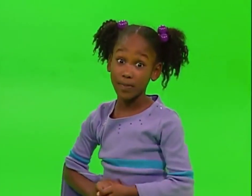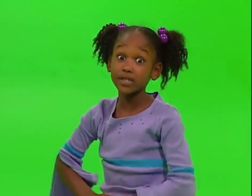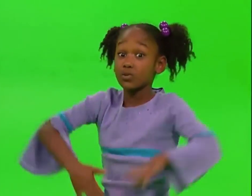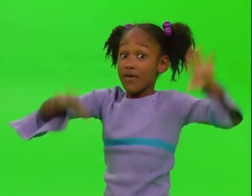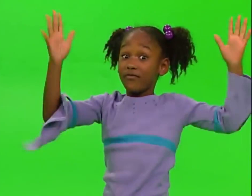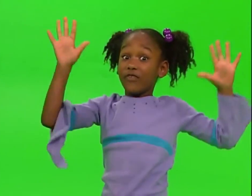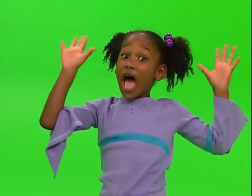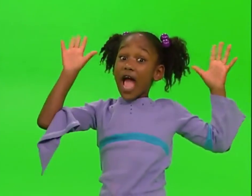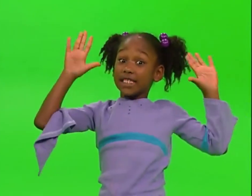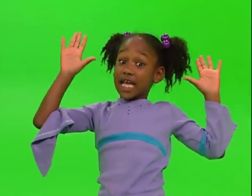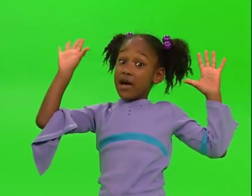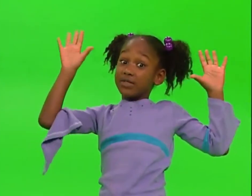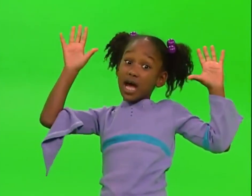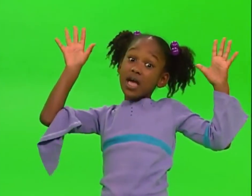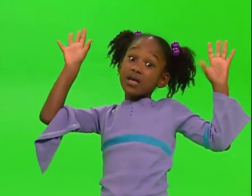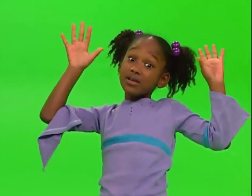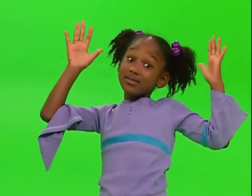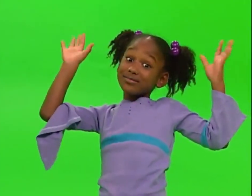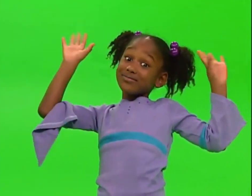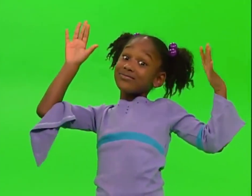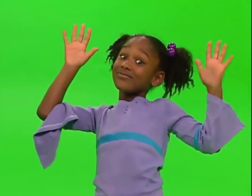dinklepuss went flying down the